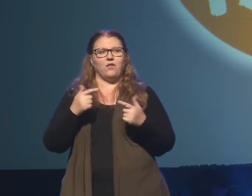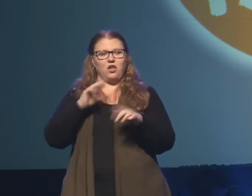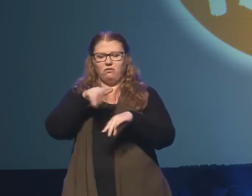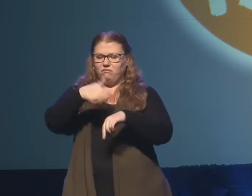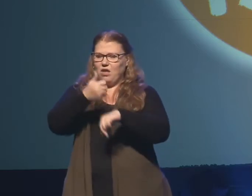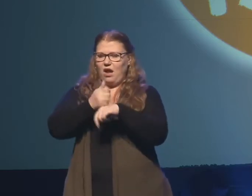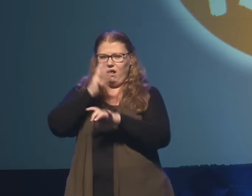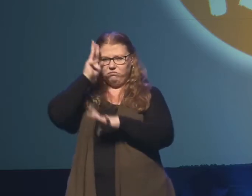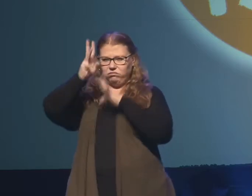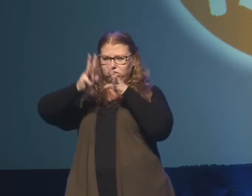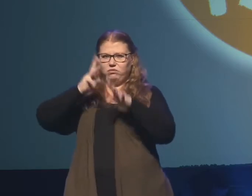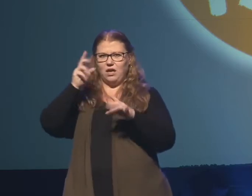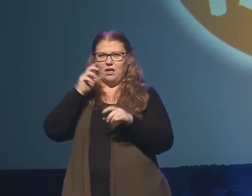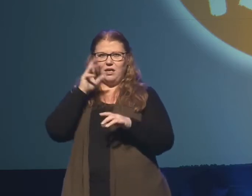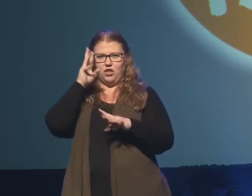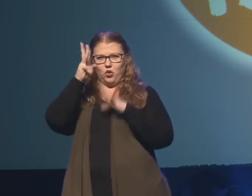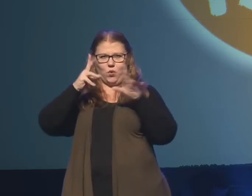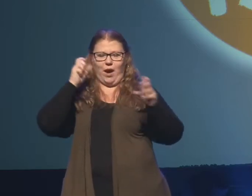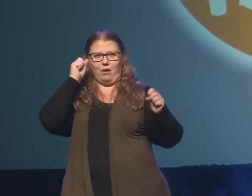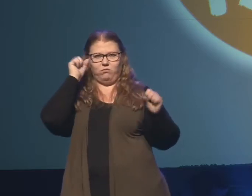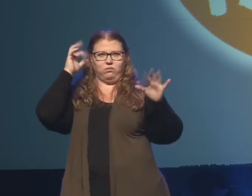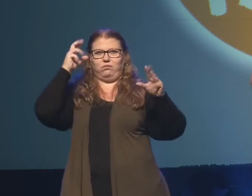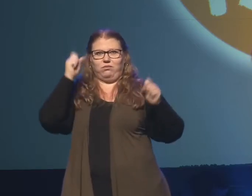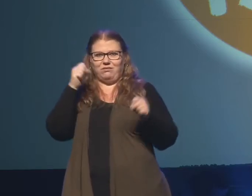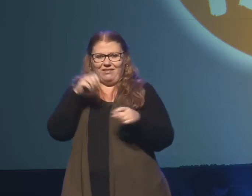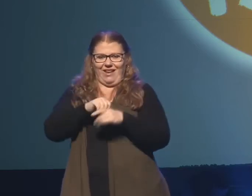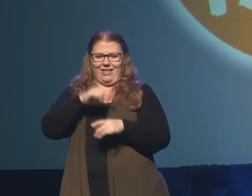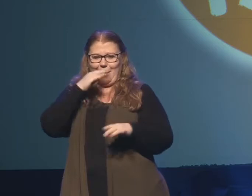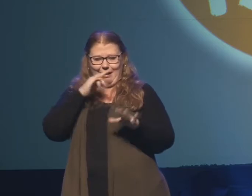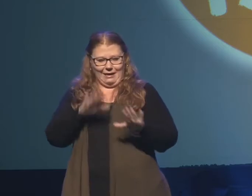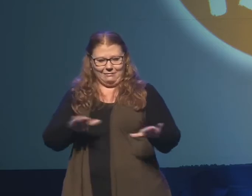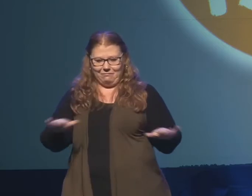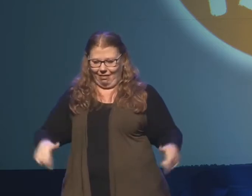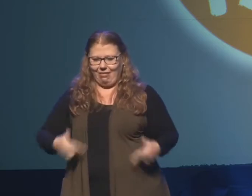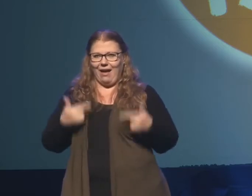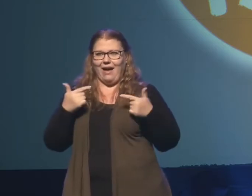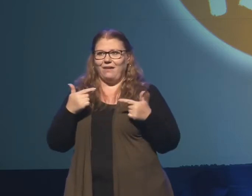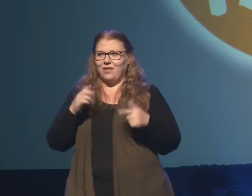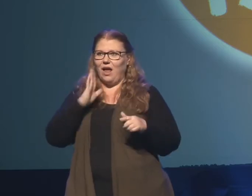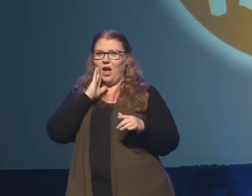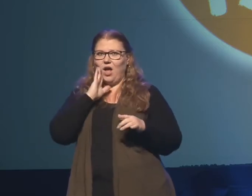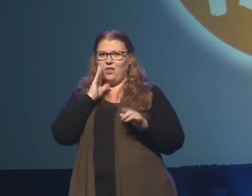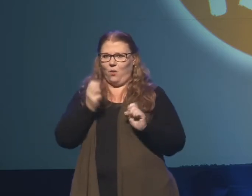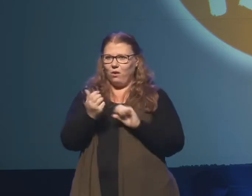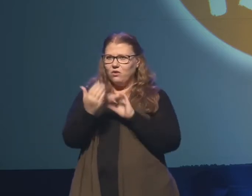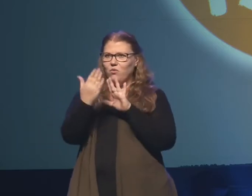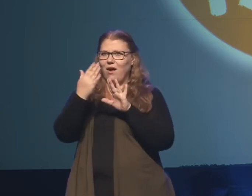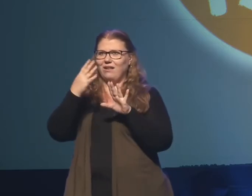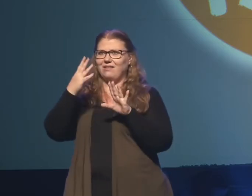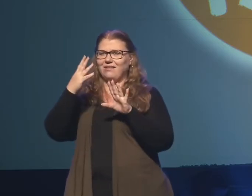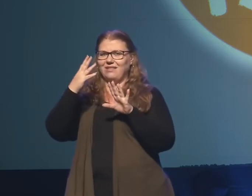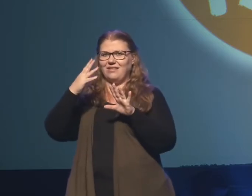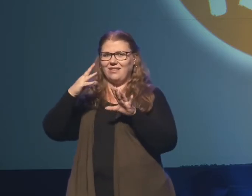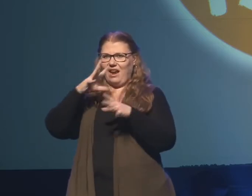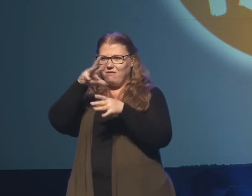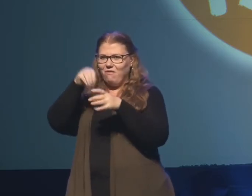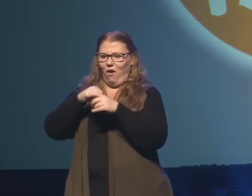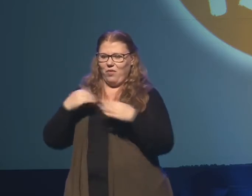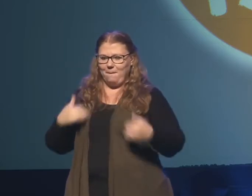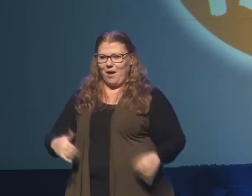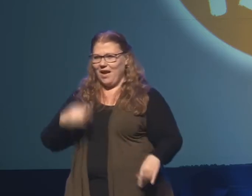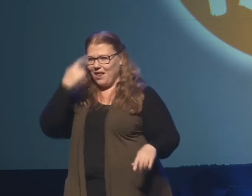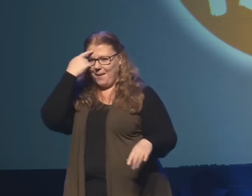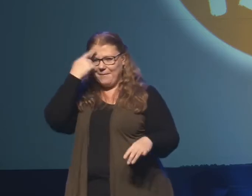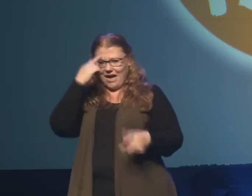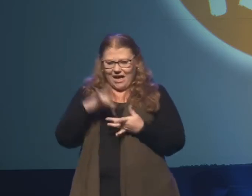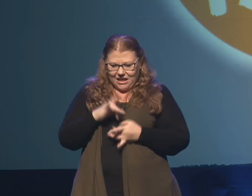awe and wonder in our kids' hearts and lives. They're going to like address and really engage the body, the mind, the spirit, all kinds of activities. Check